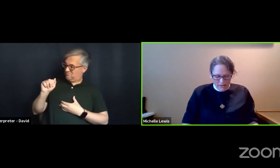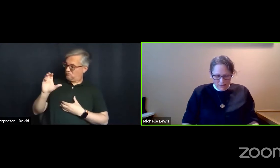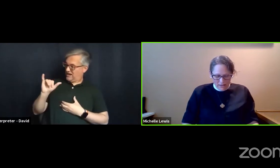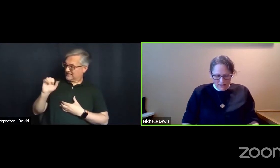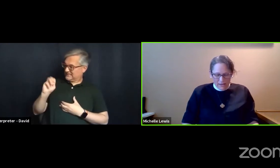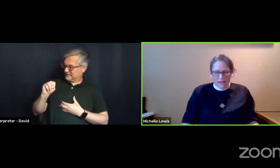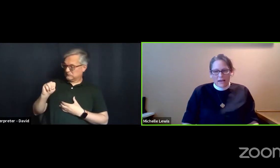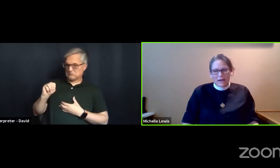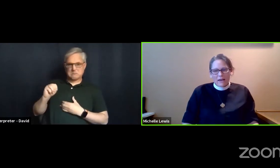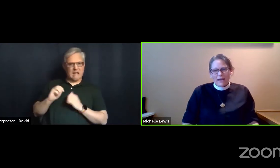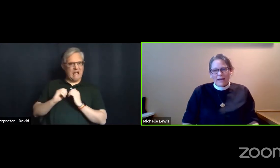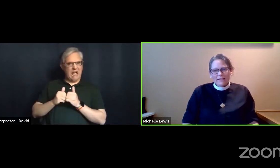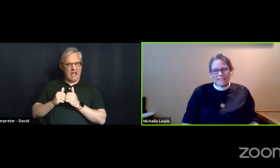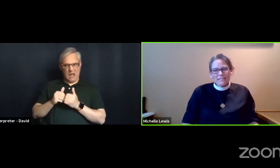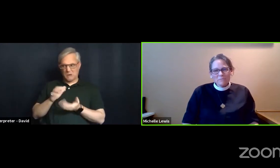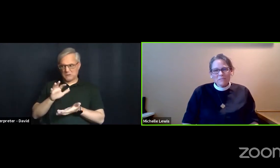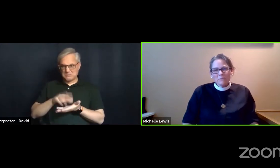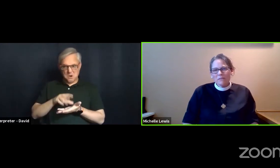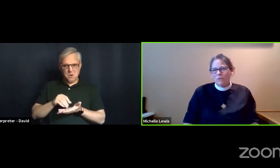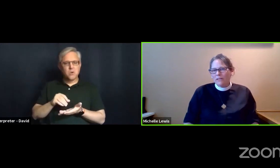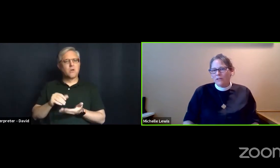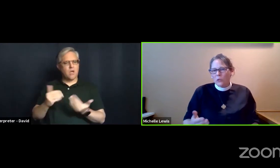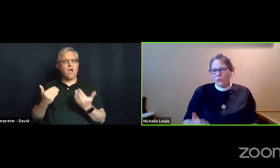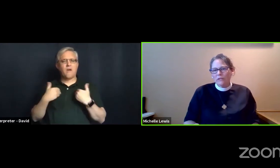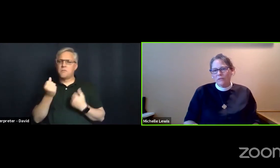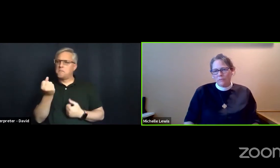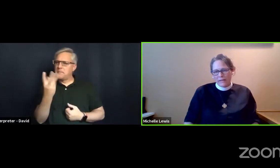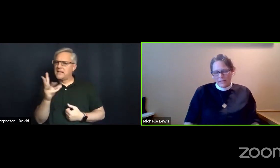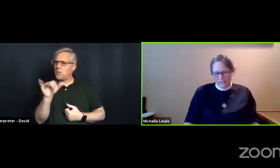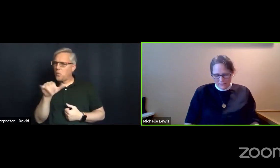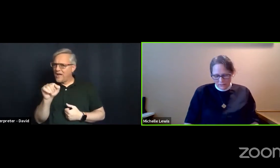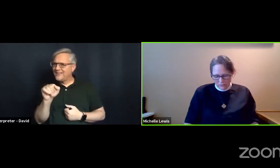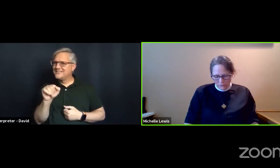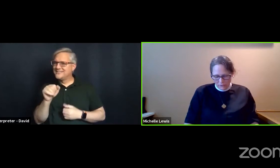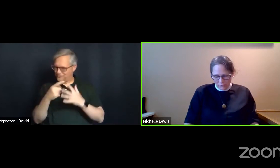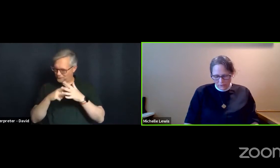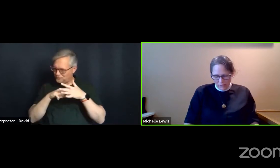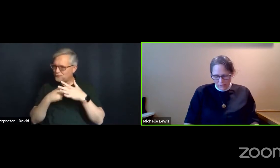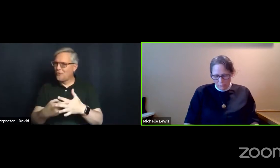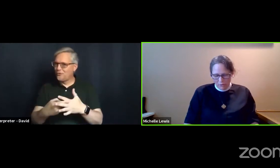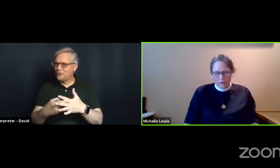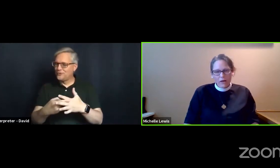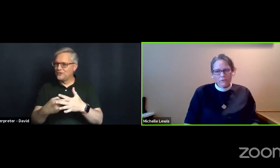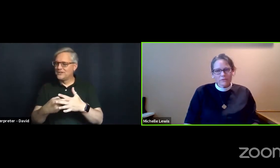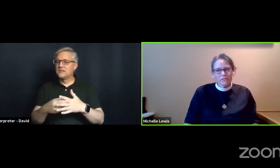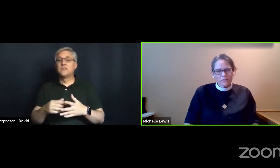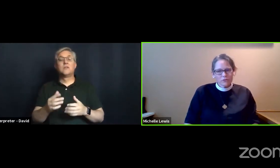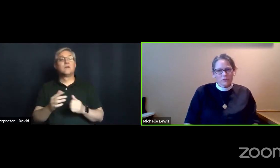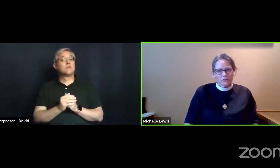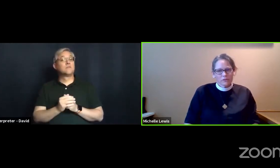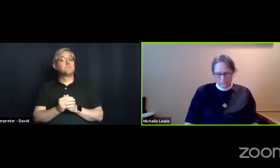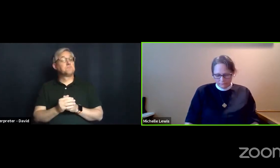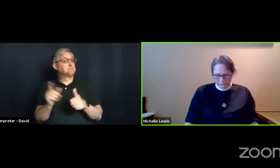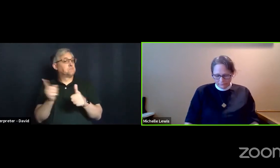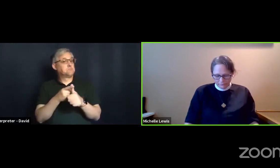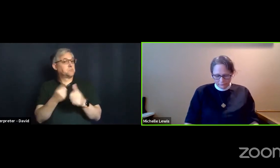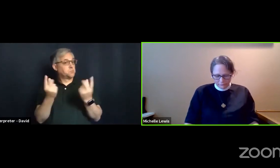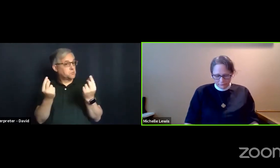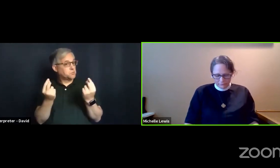that. And it seems to me one of the critical ways is to learn about others' struggles.